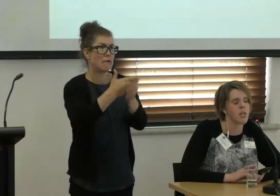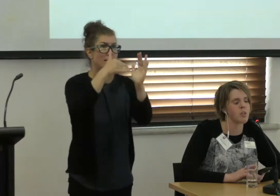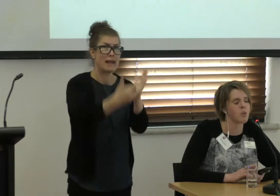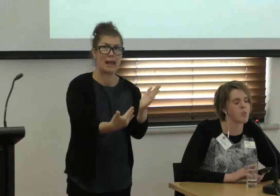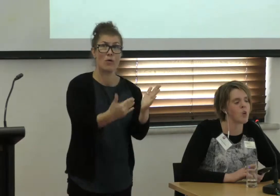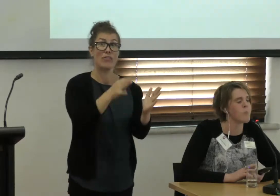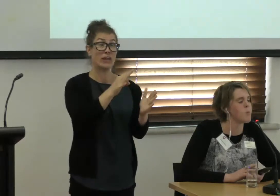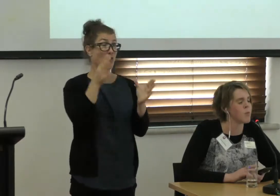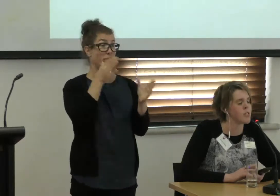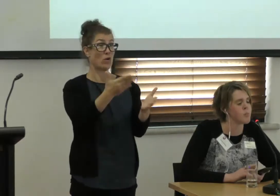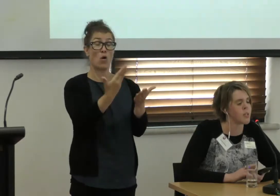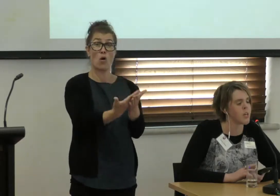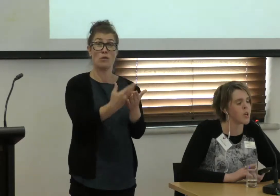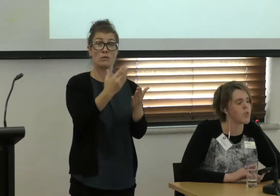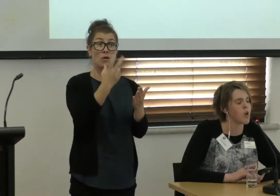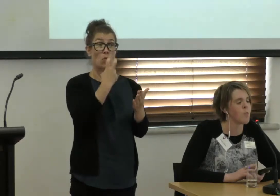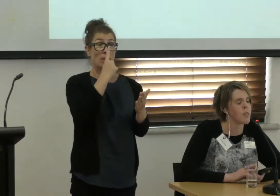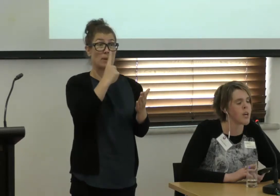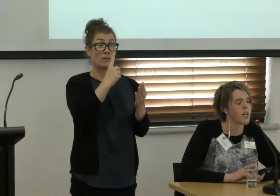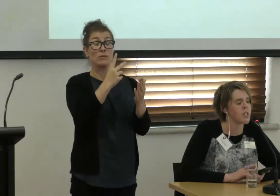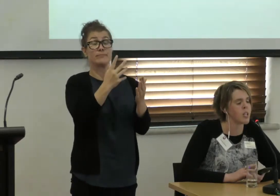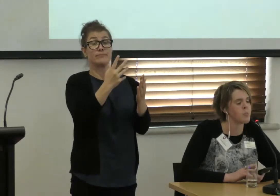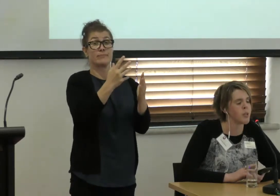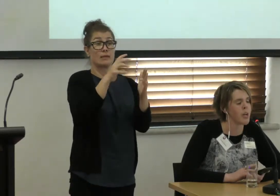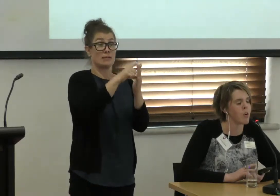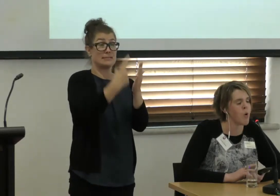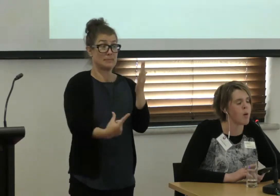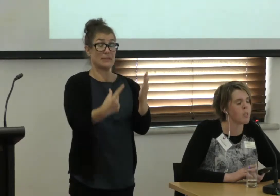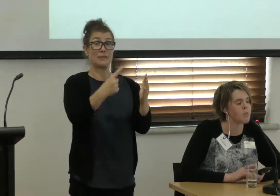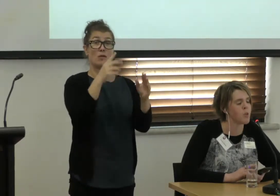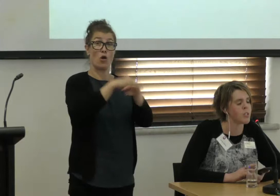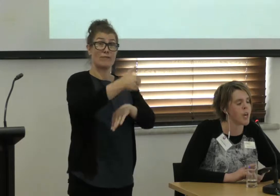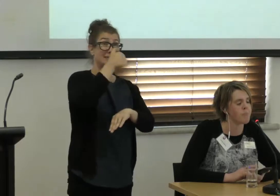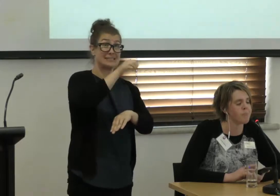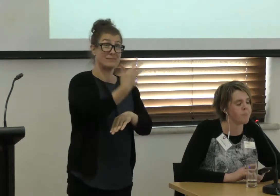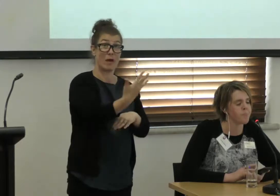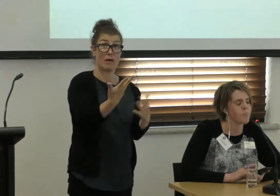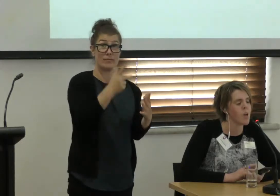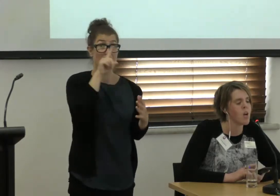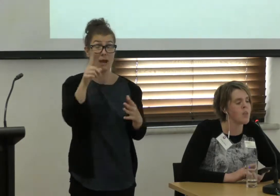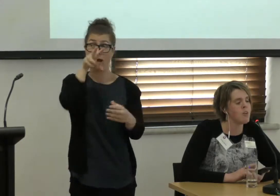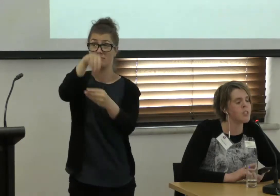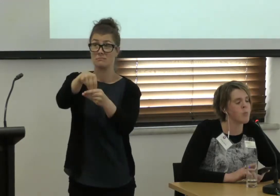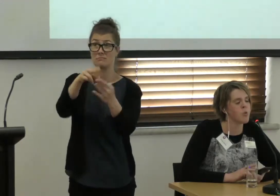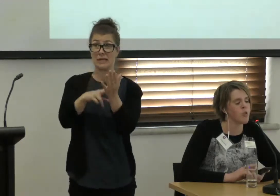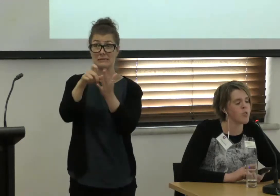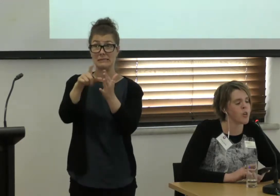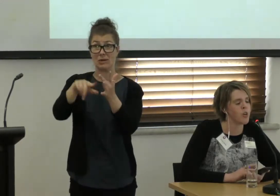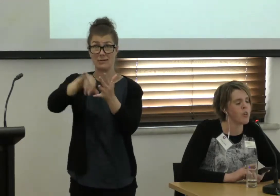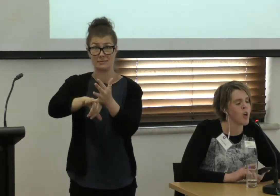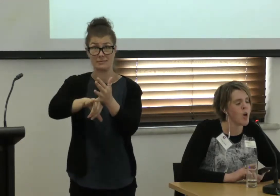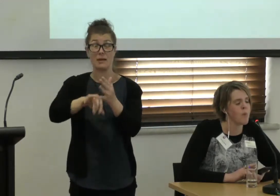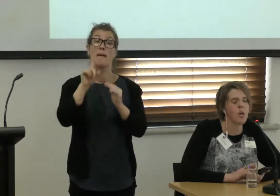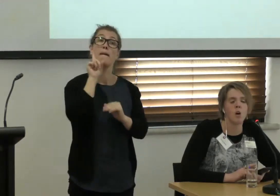the needs of those older people with disability who do not meet the age eligibility requirements for the scheme. There is some good news